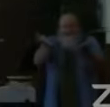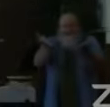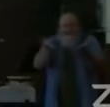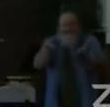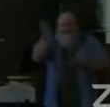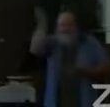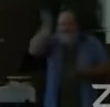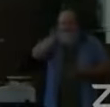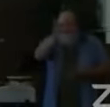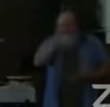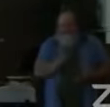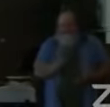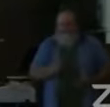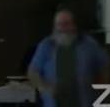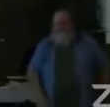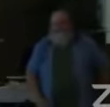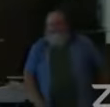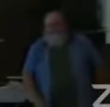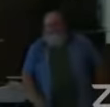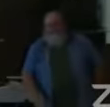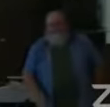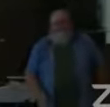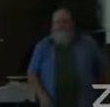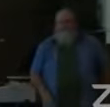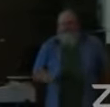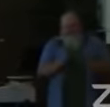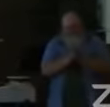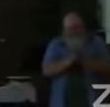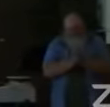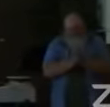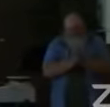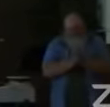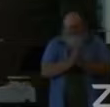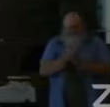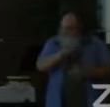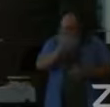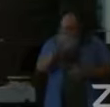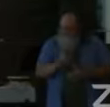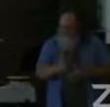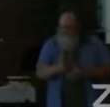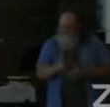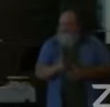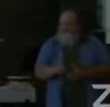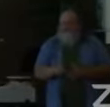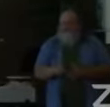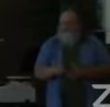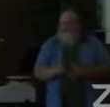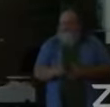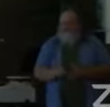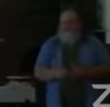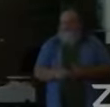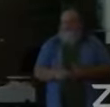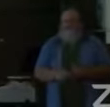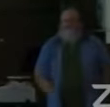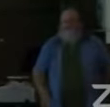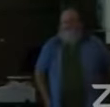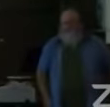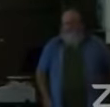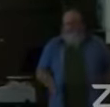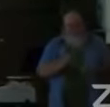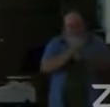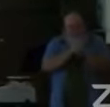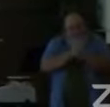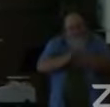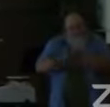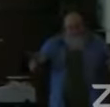with God, and petition, asking God, with thanksgiving, in the right attitude, we need to give our requests to God, and the peace of